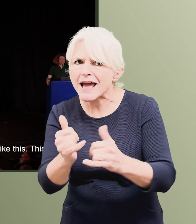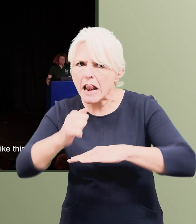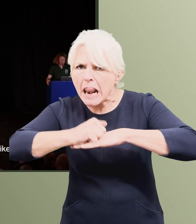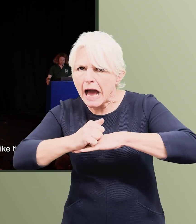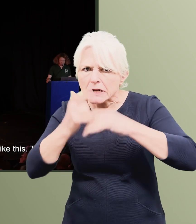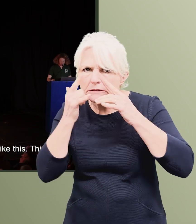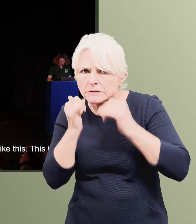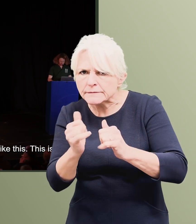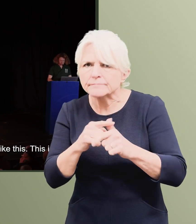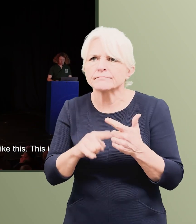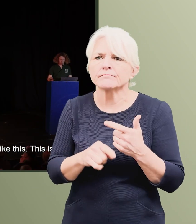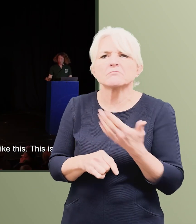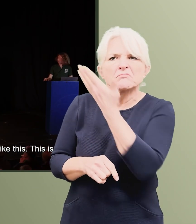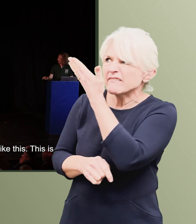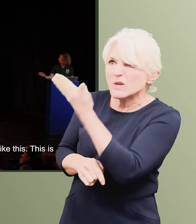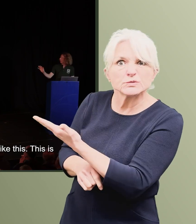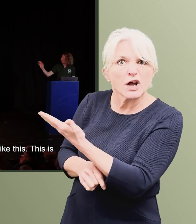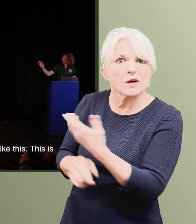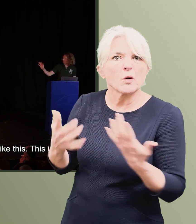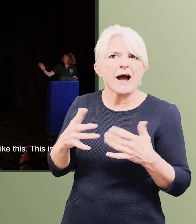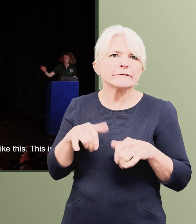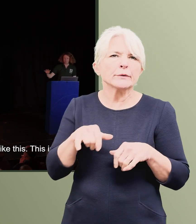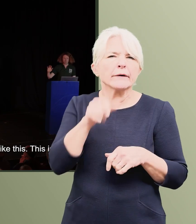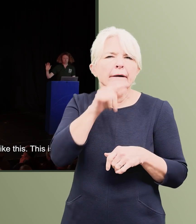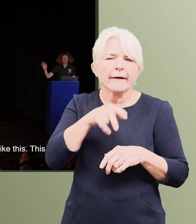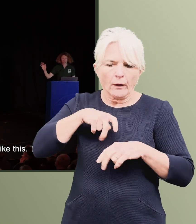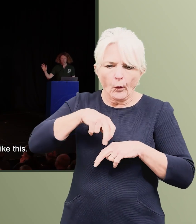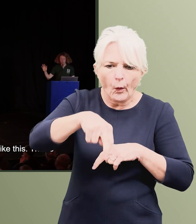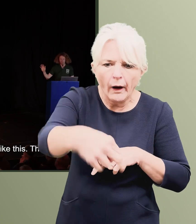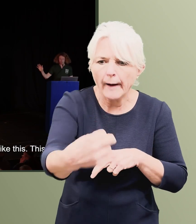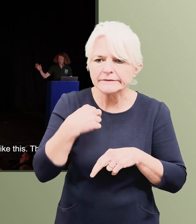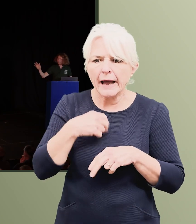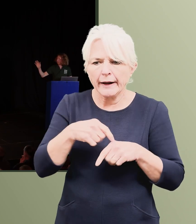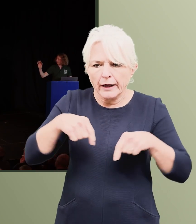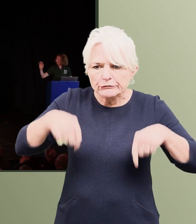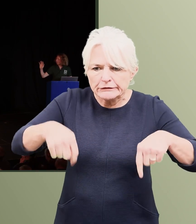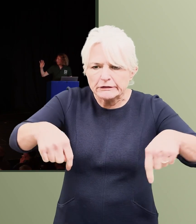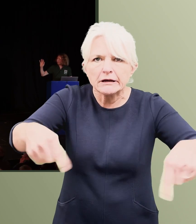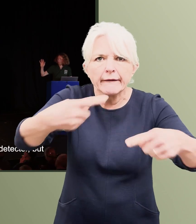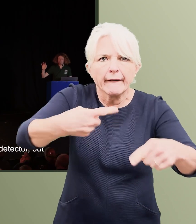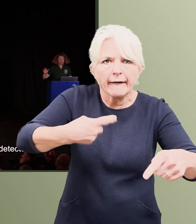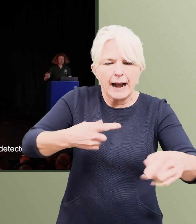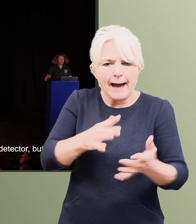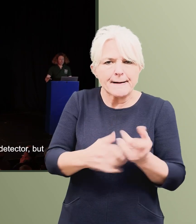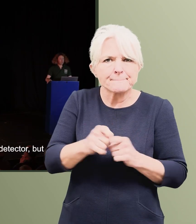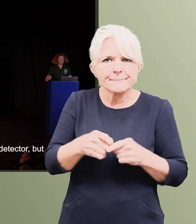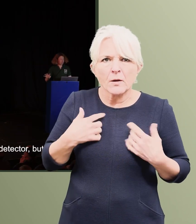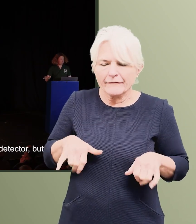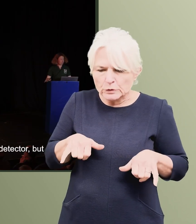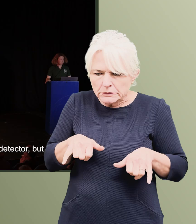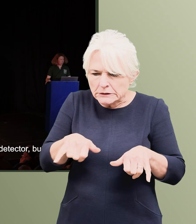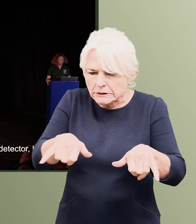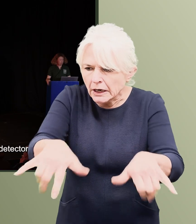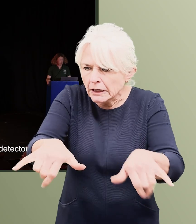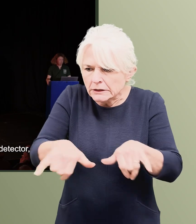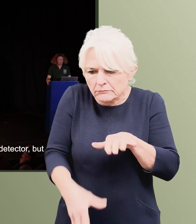all the way along the scheme to produce something like this. This is a grayscale plot. And what it's looking at is basically